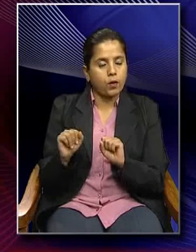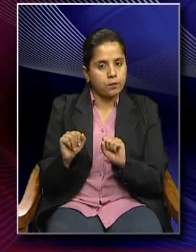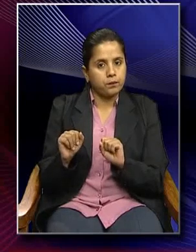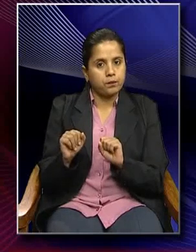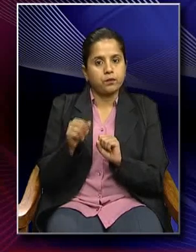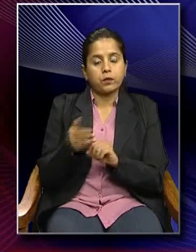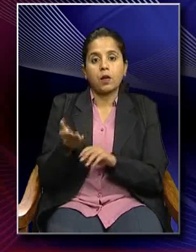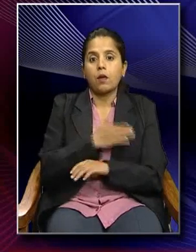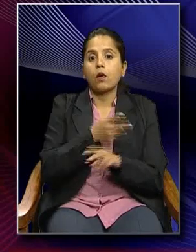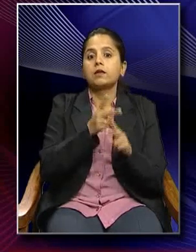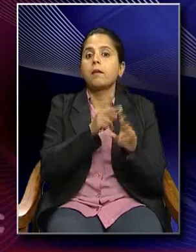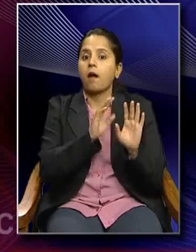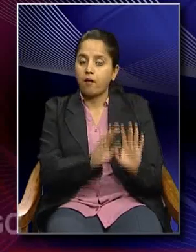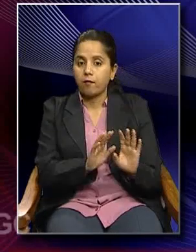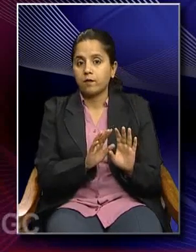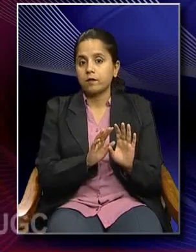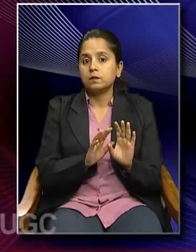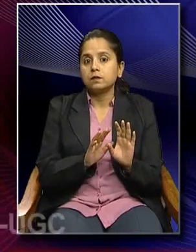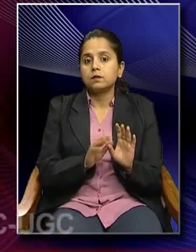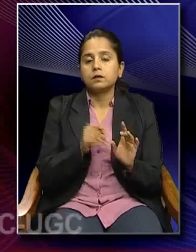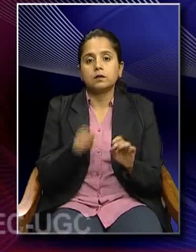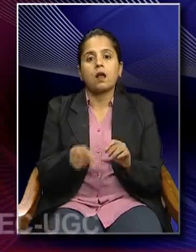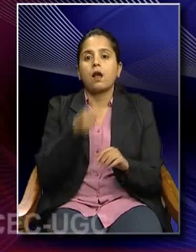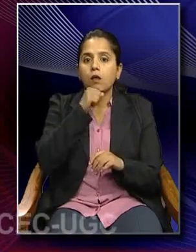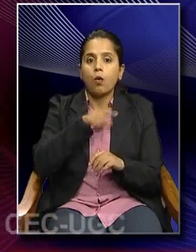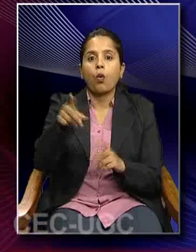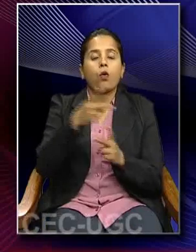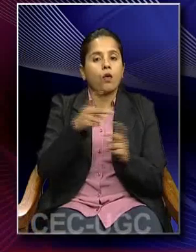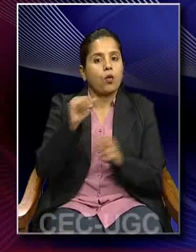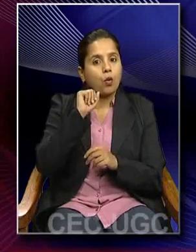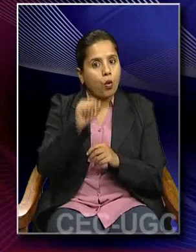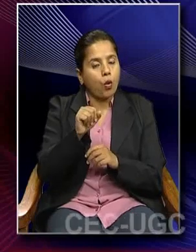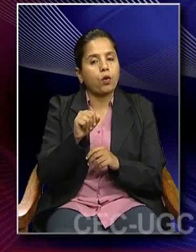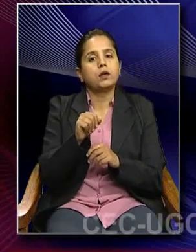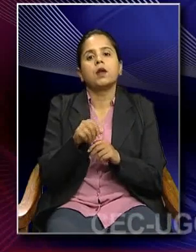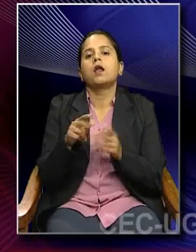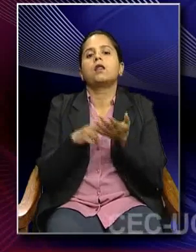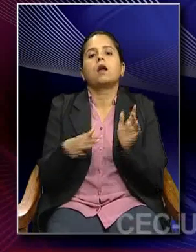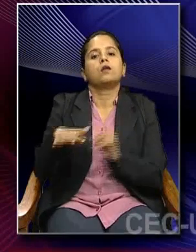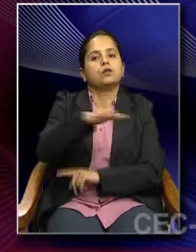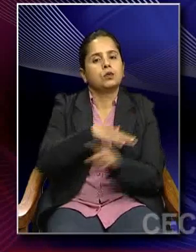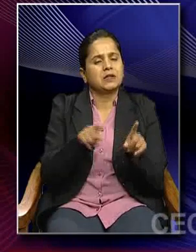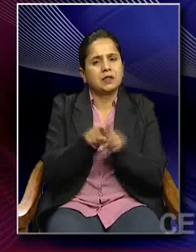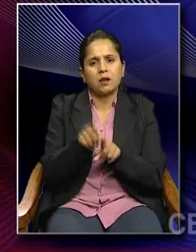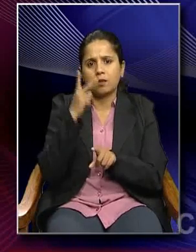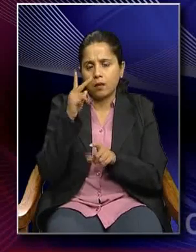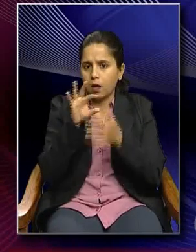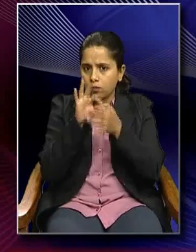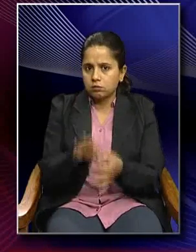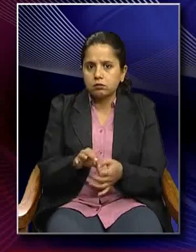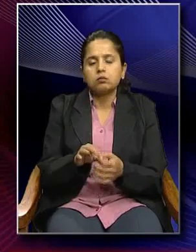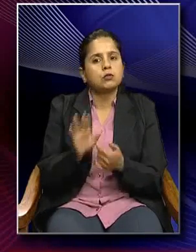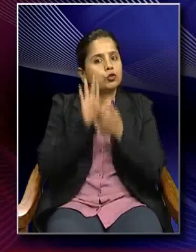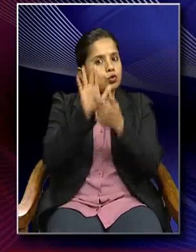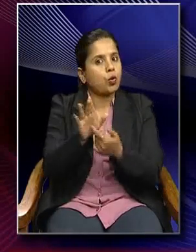They pre-exist in the eternal bosom of the Prakriti and simply comes out of it at